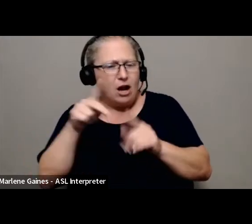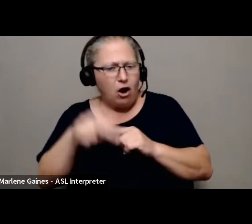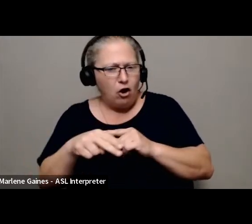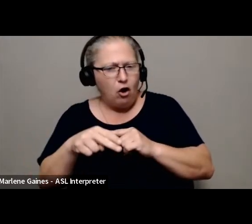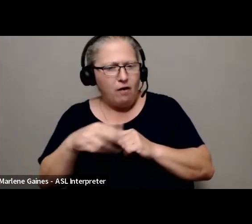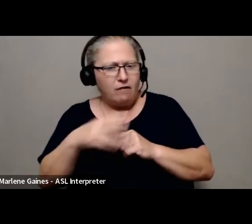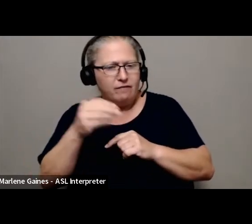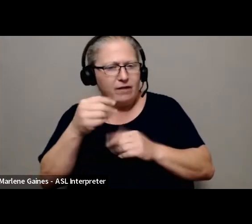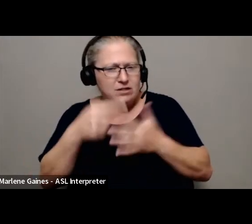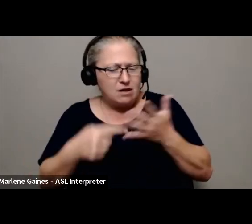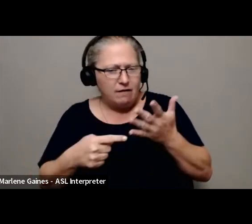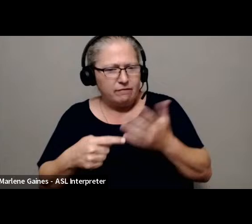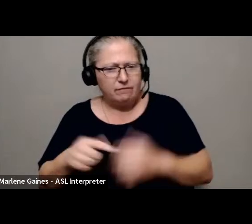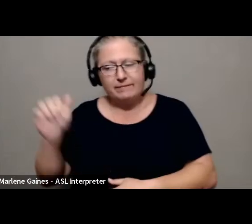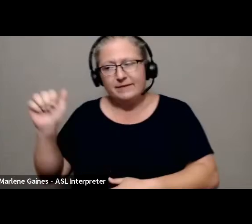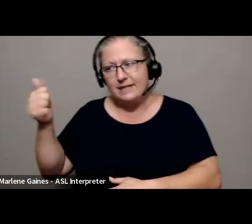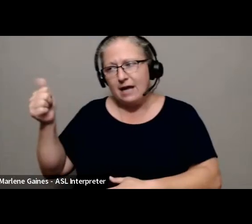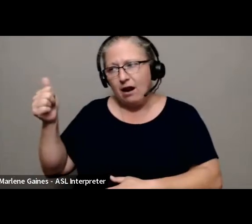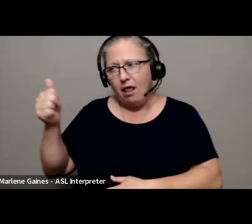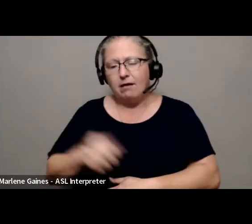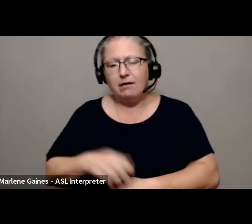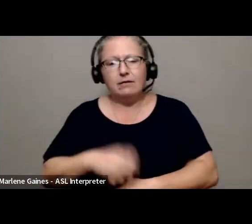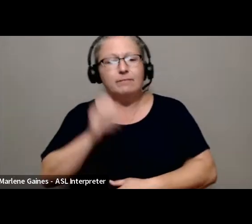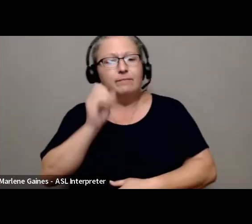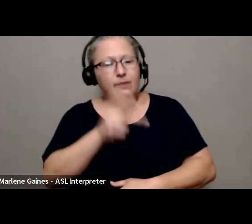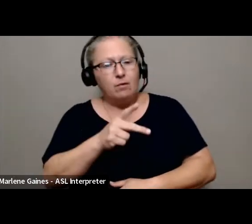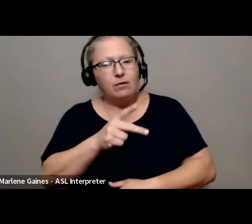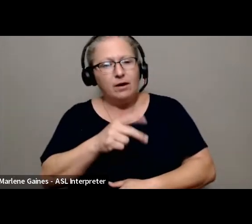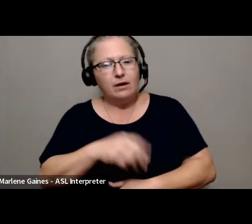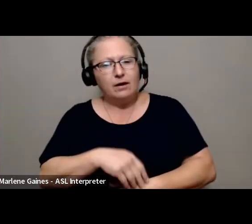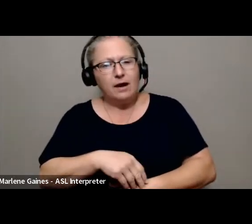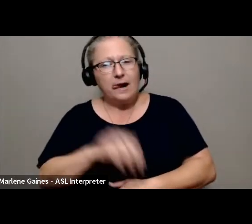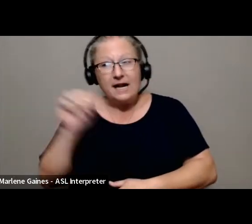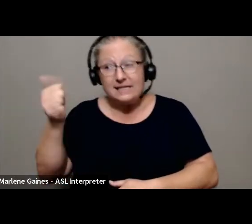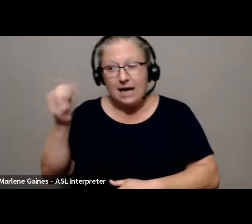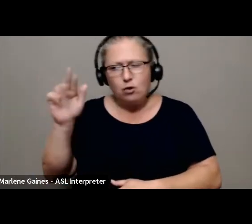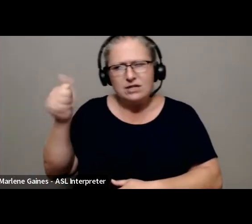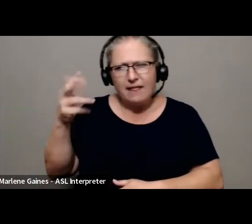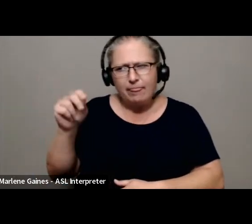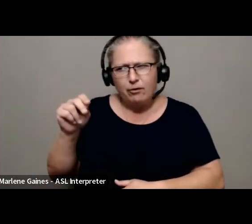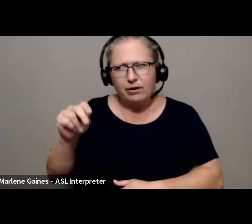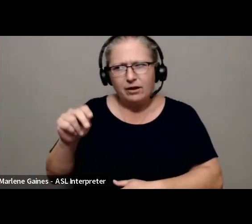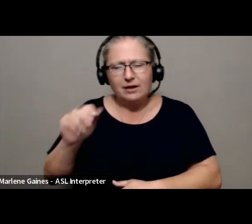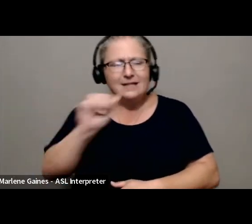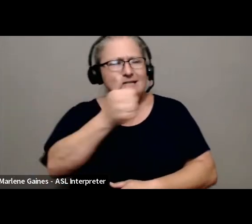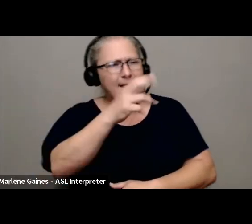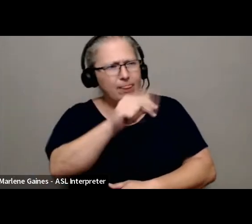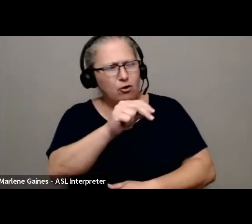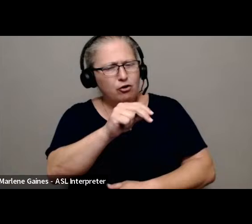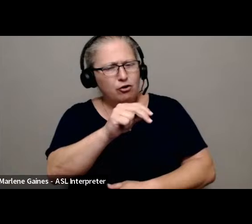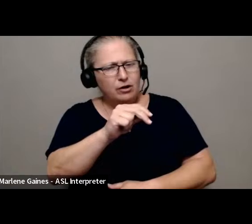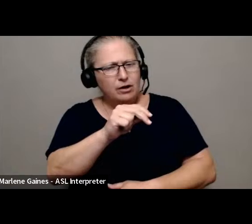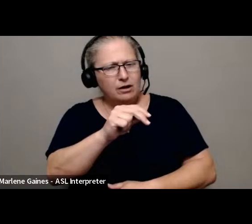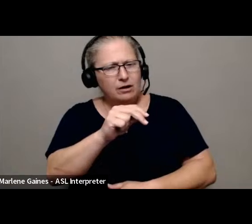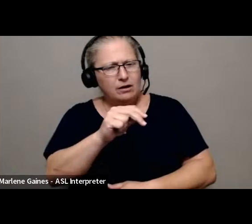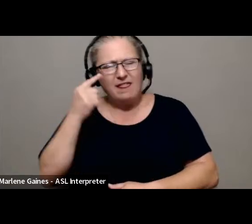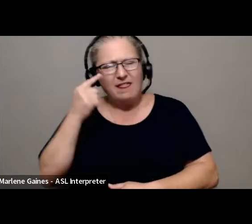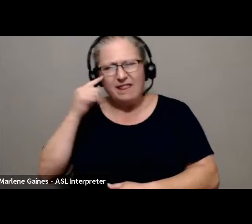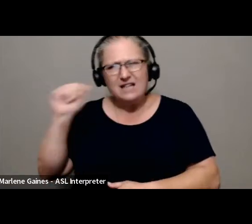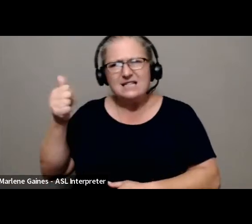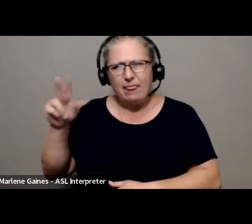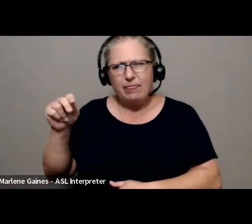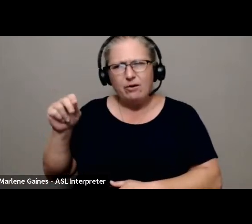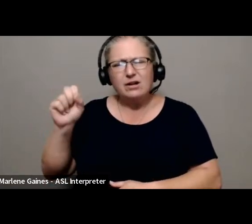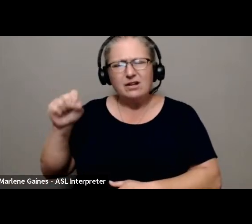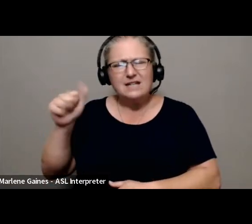cutoff and stuff? 10 o'clock. Okay. 10:30 or 10 o'clock? 10:30. I think the, I I believe think it's 10:30. that was at 10:30.